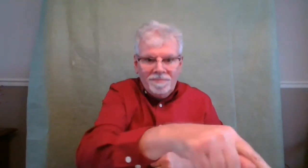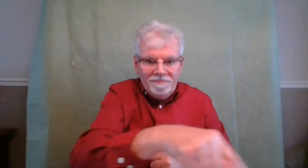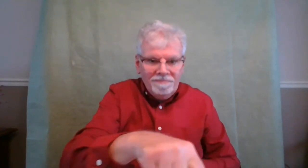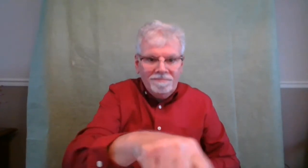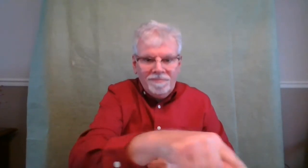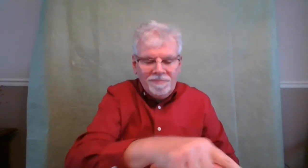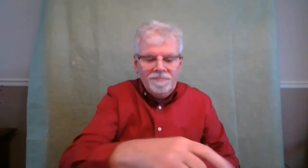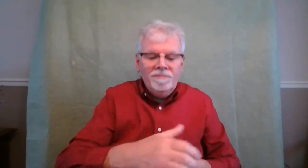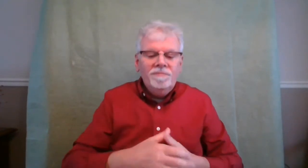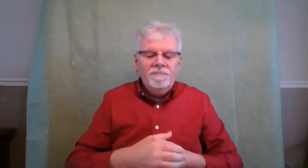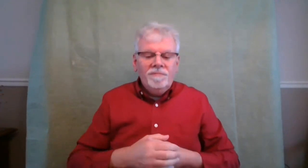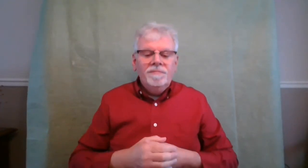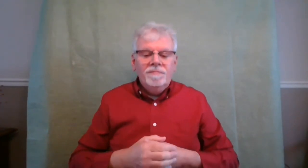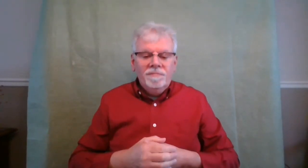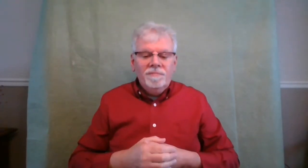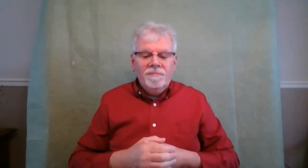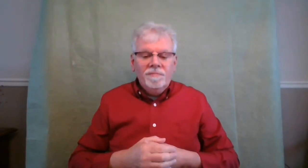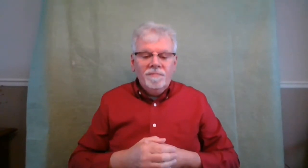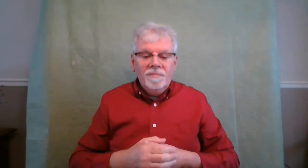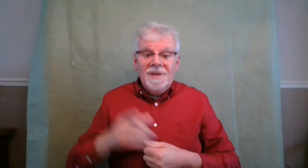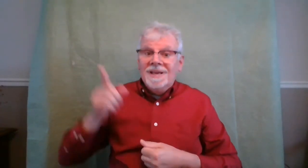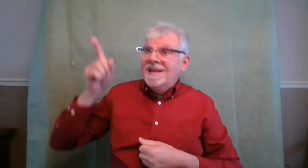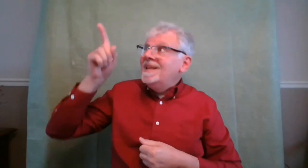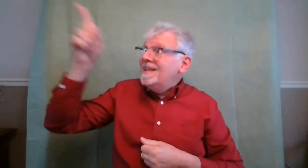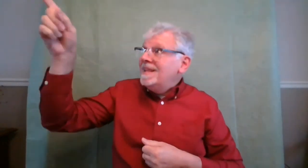And the way we know that he remains in us